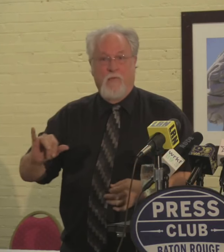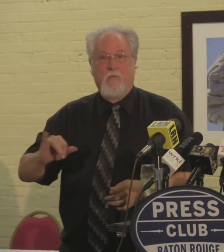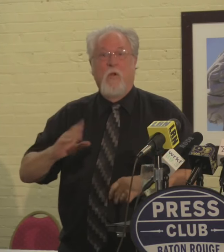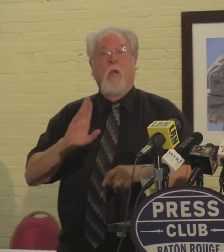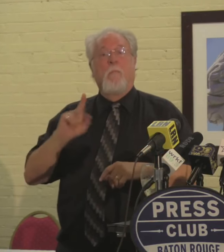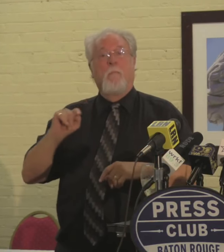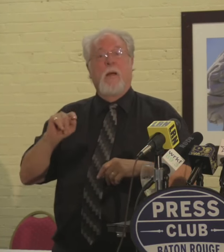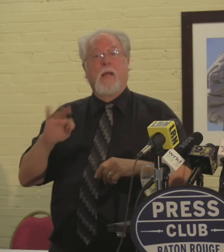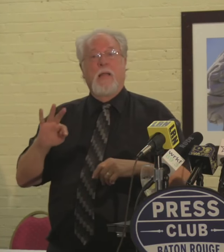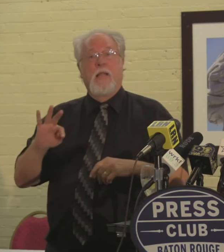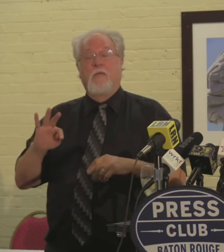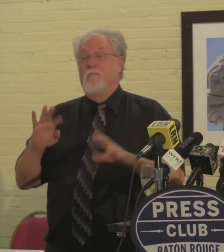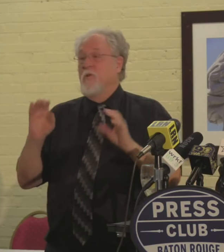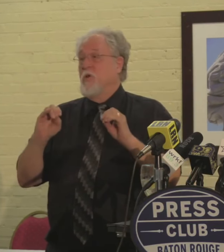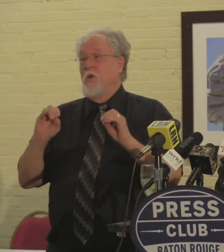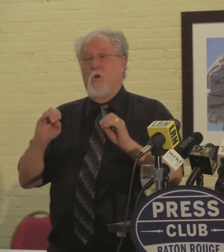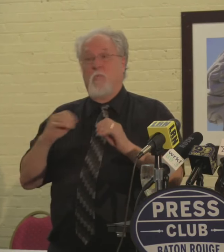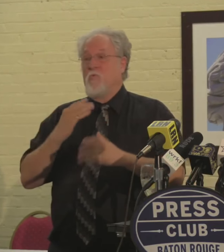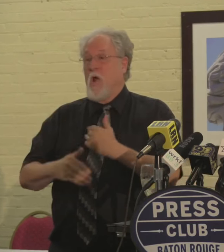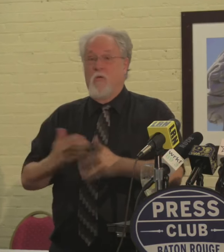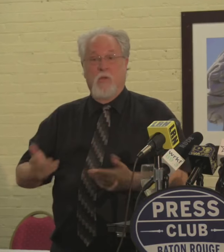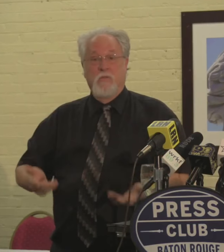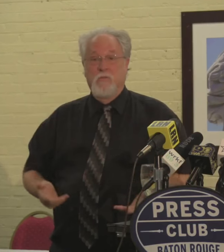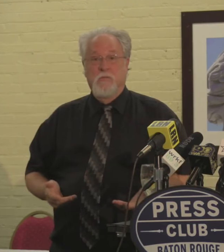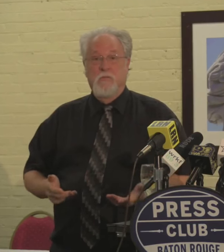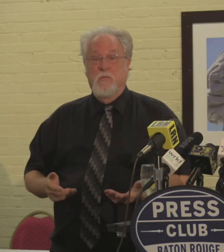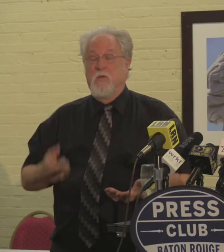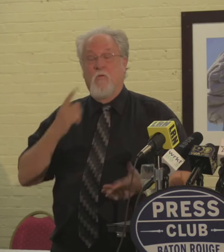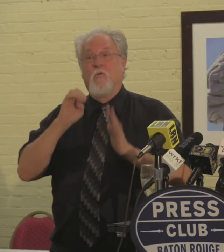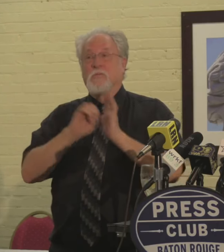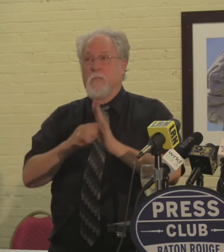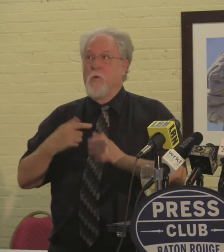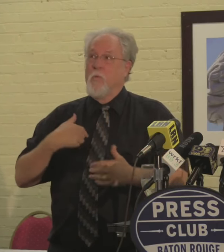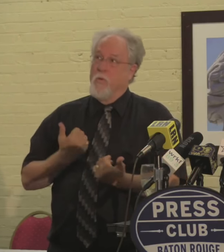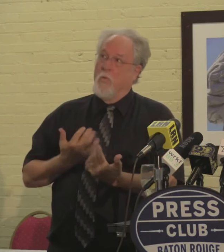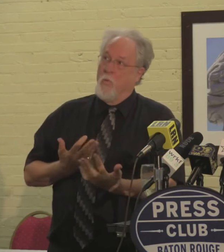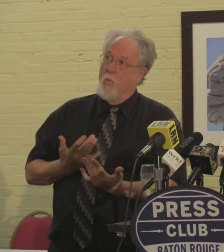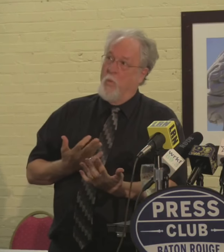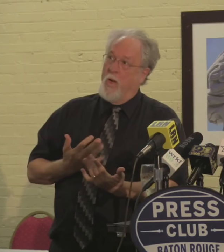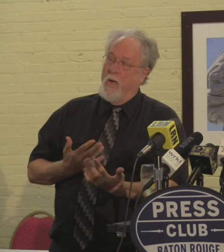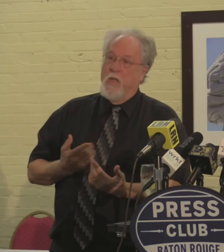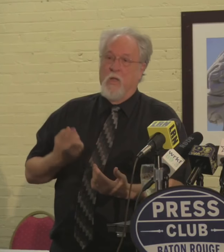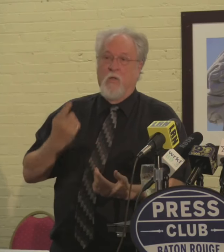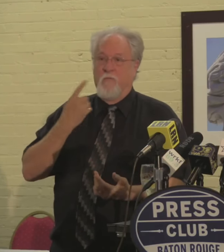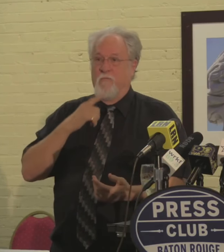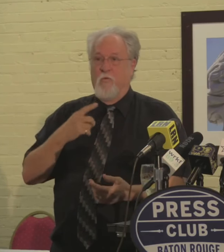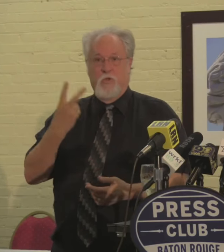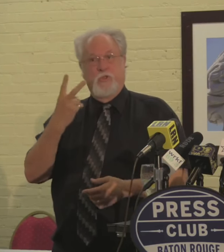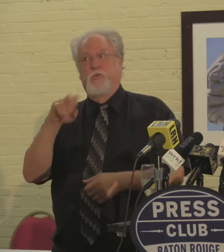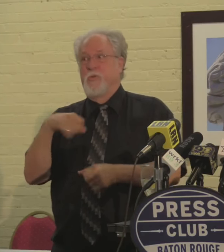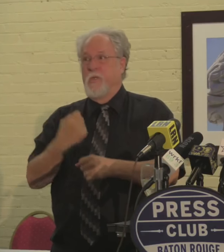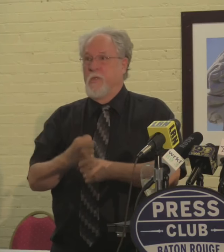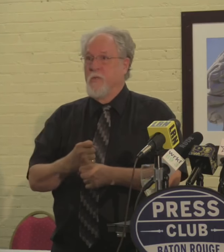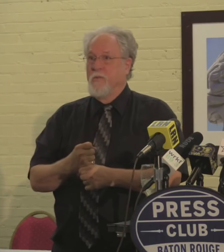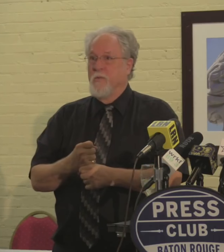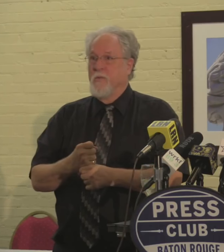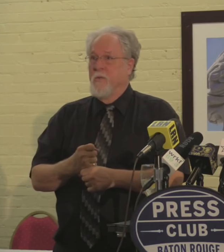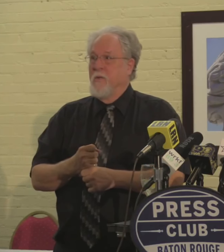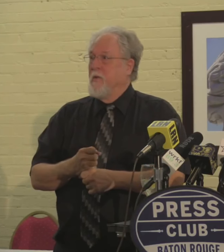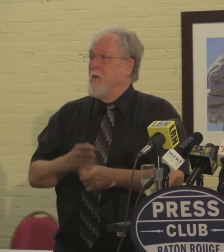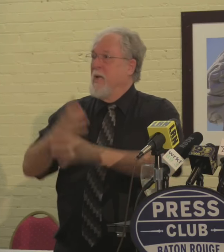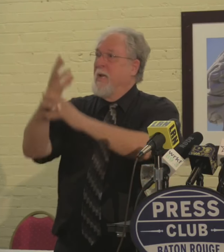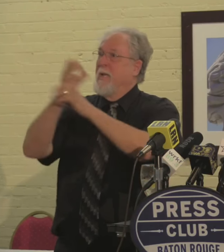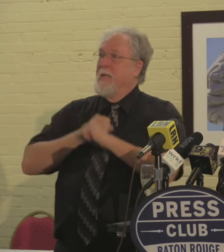But if there's just no progress, for example, we've been waiting for literally 2 years to get a plan